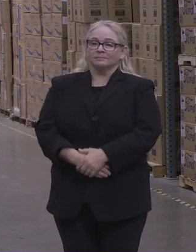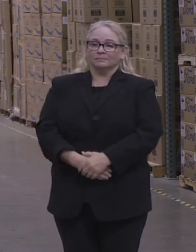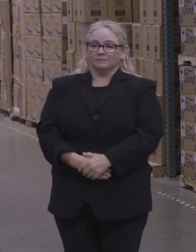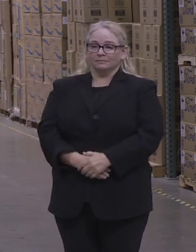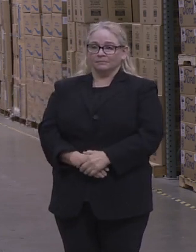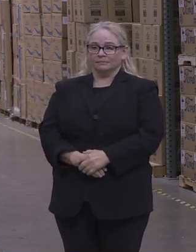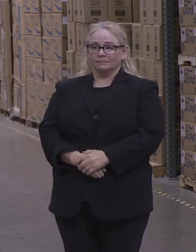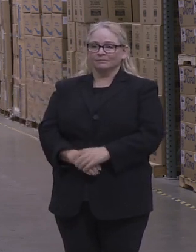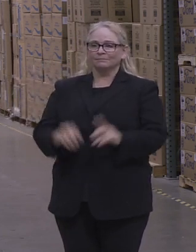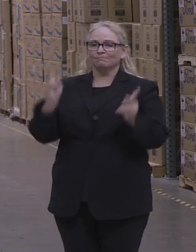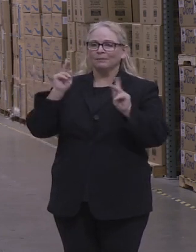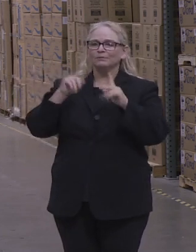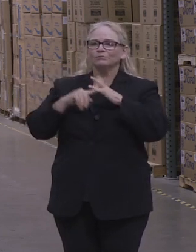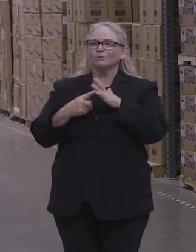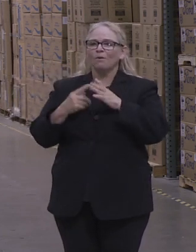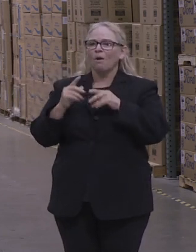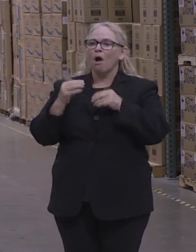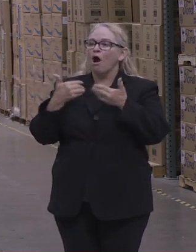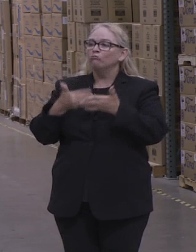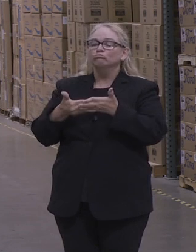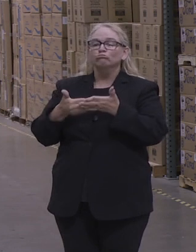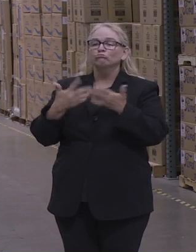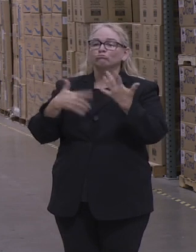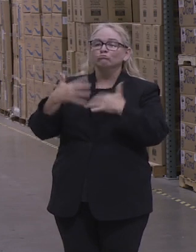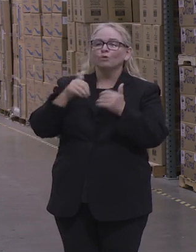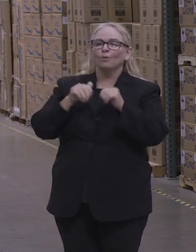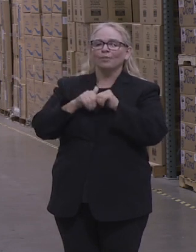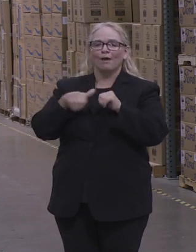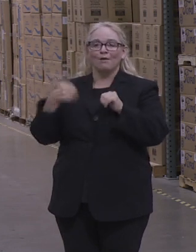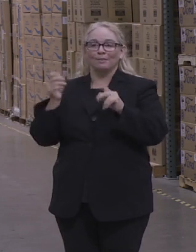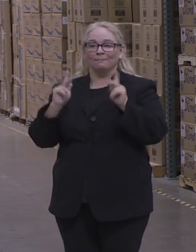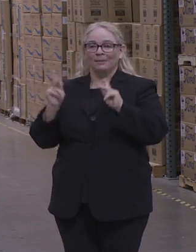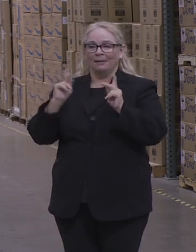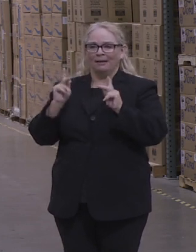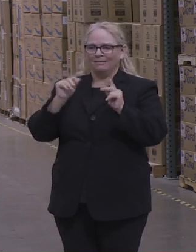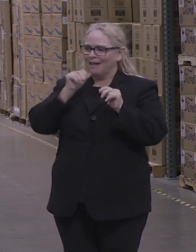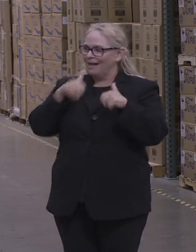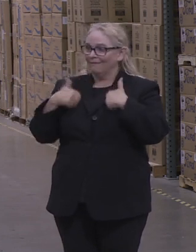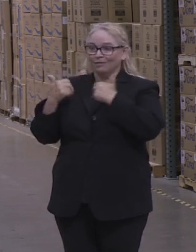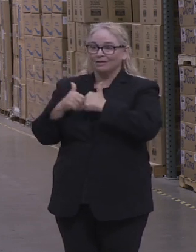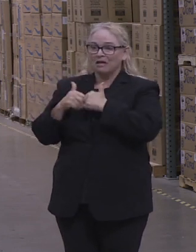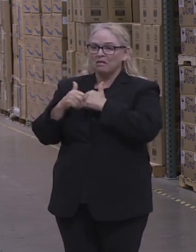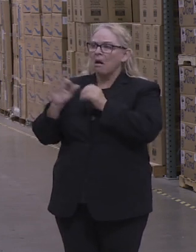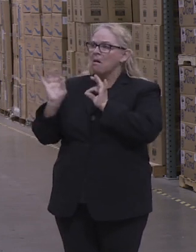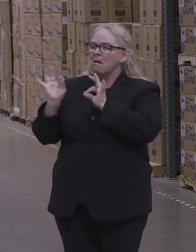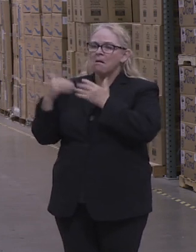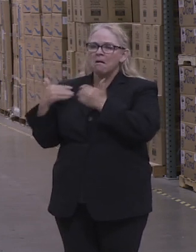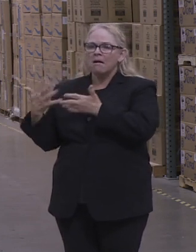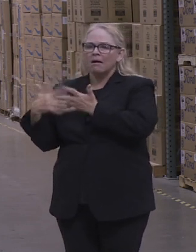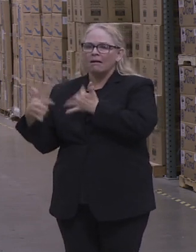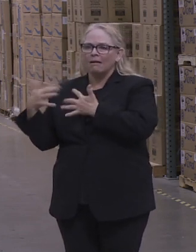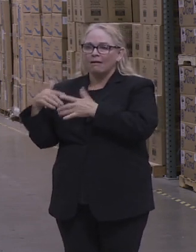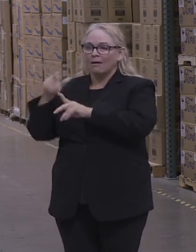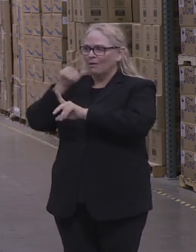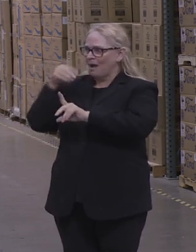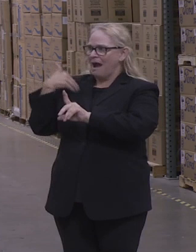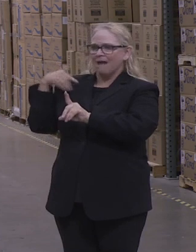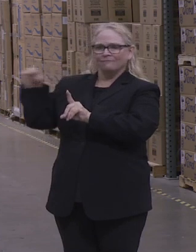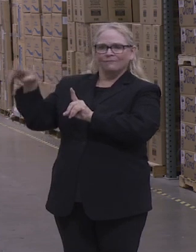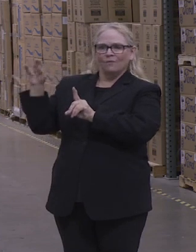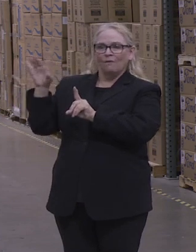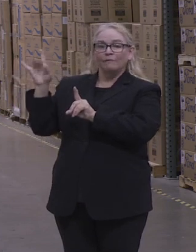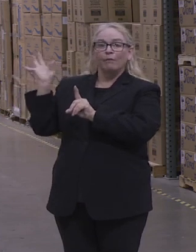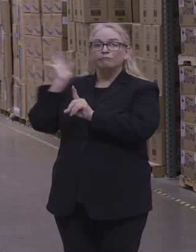close contact with others that may have contracted this disease, that our numbers would start to go up